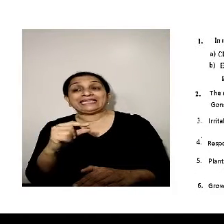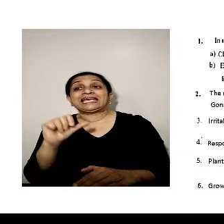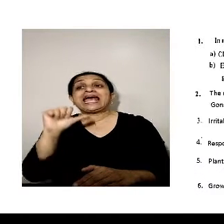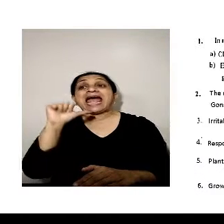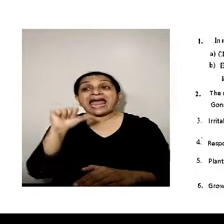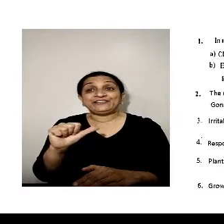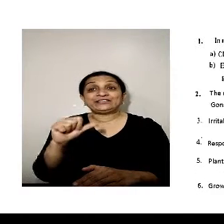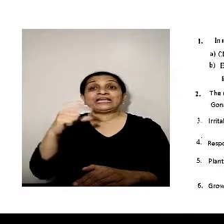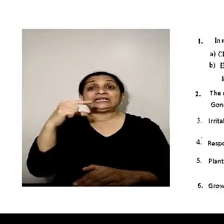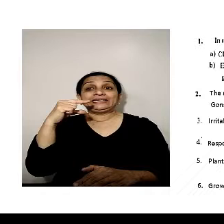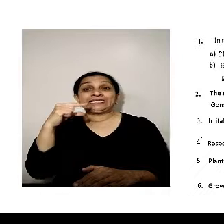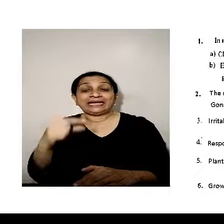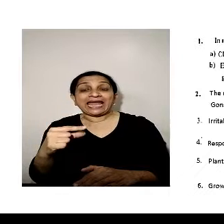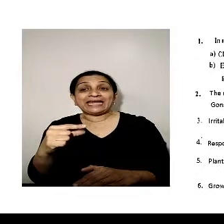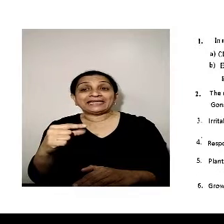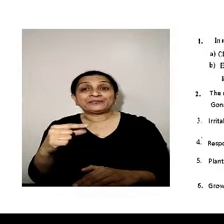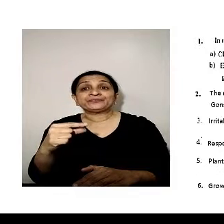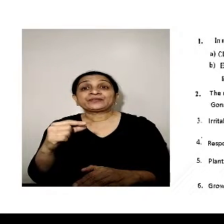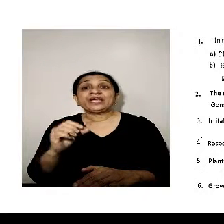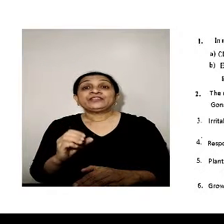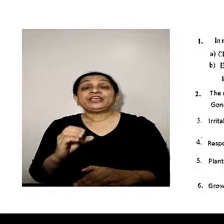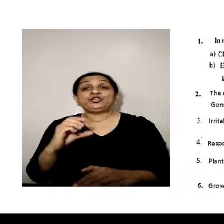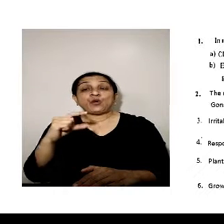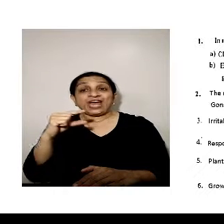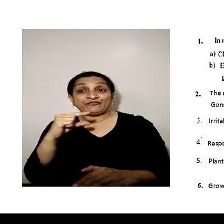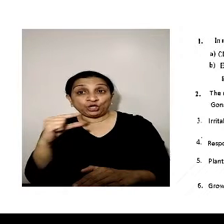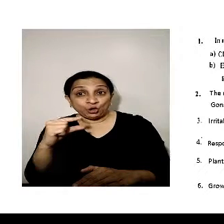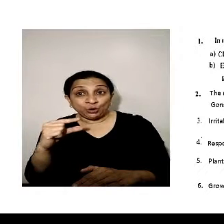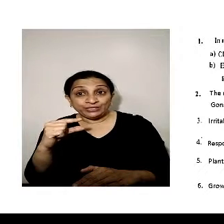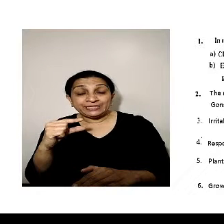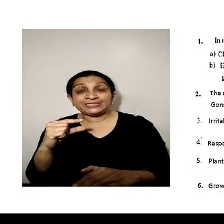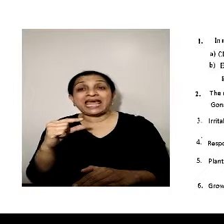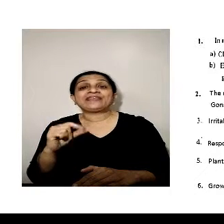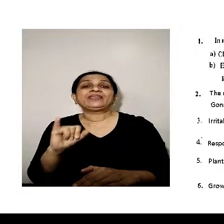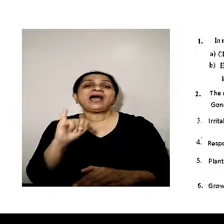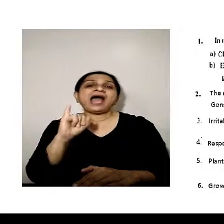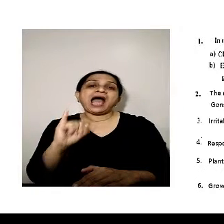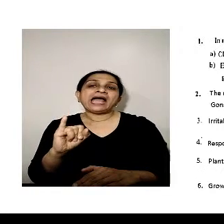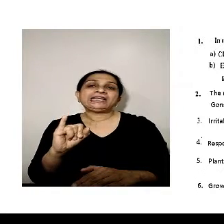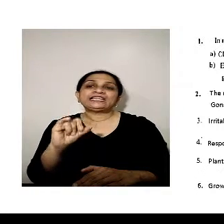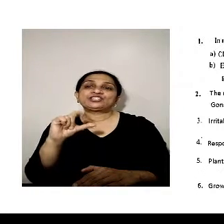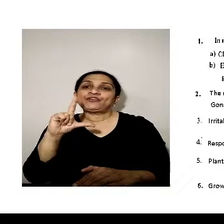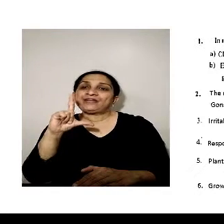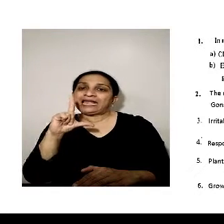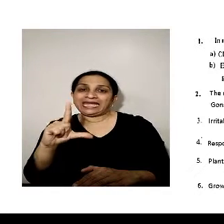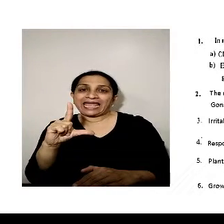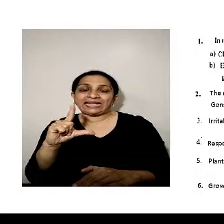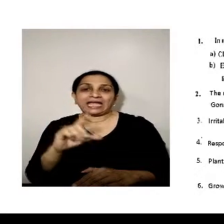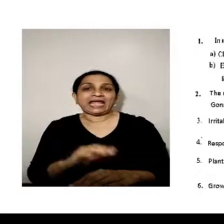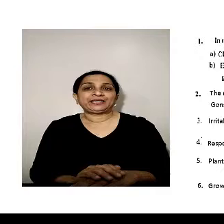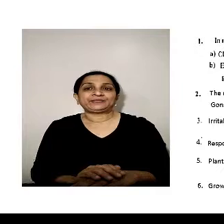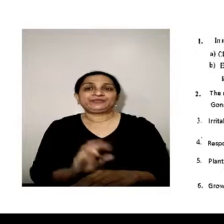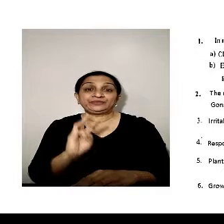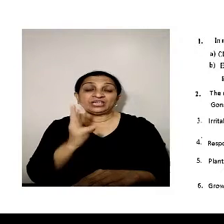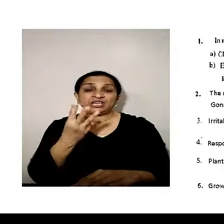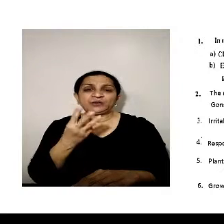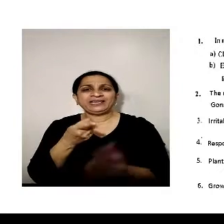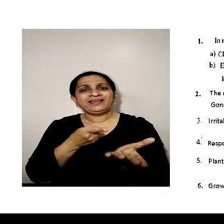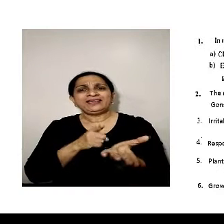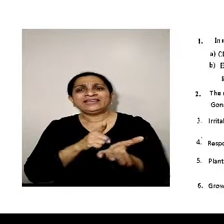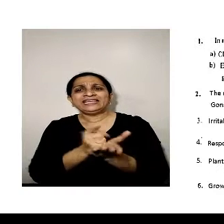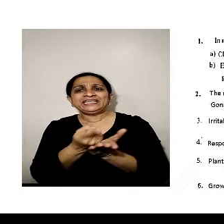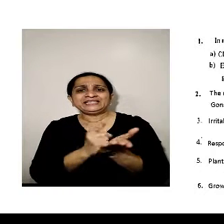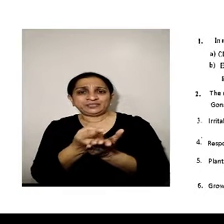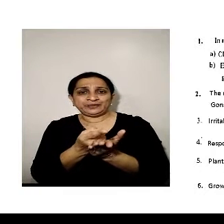parathyroid gland, adrenaline gland. Then you have the gonads and the islets of Langerhans. Third